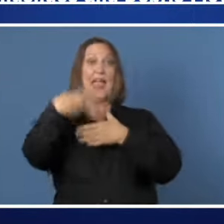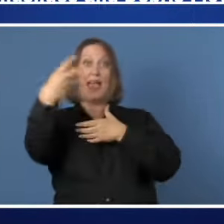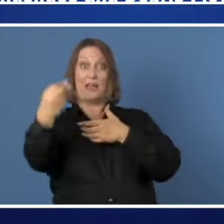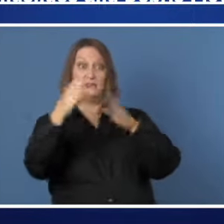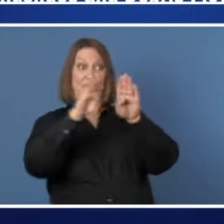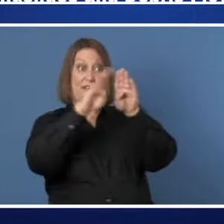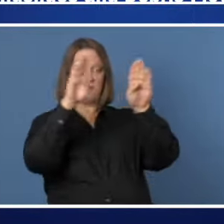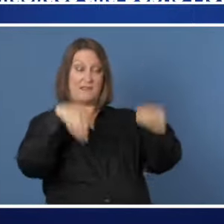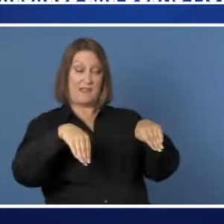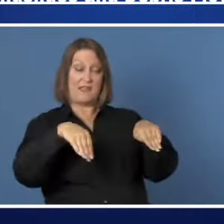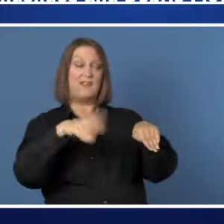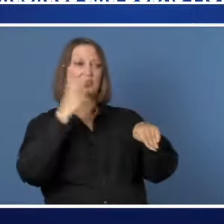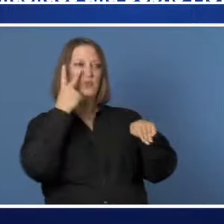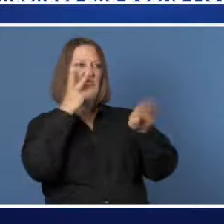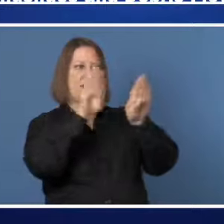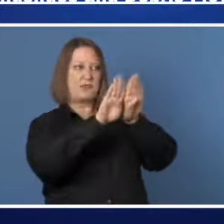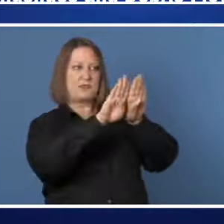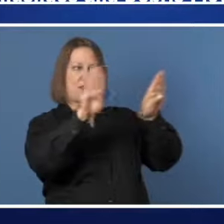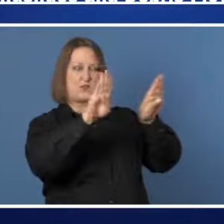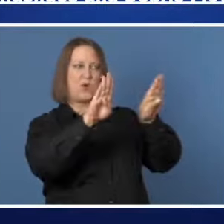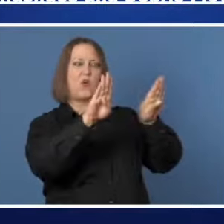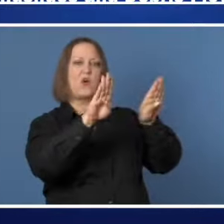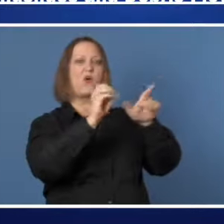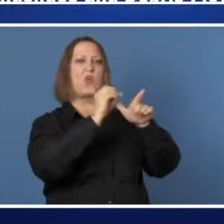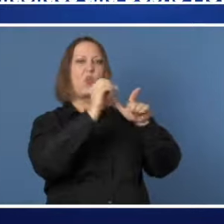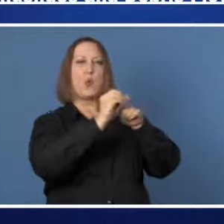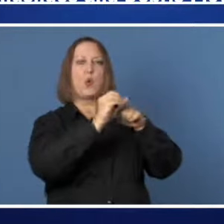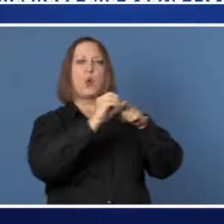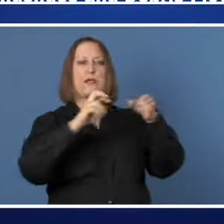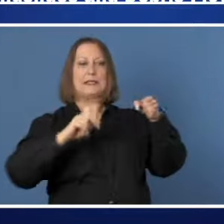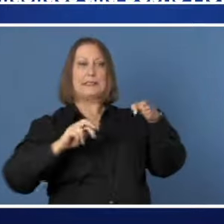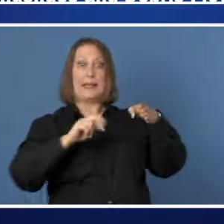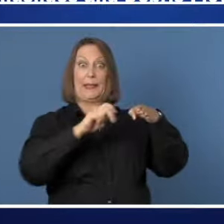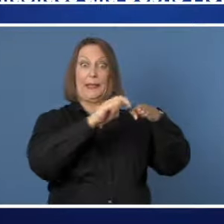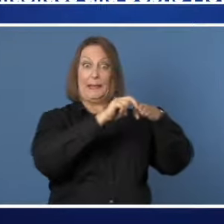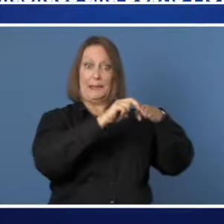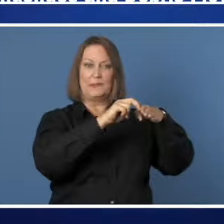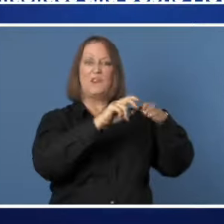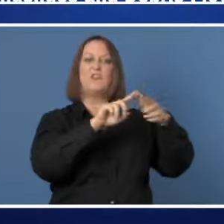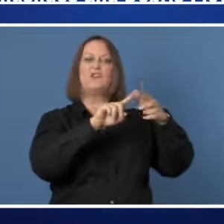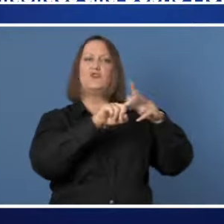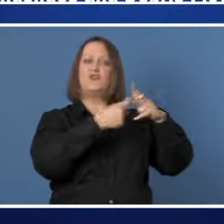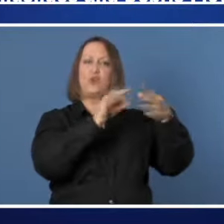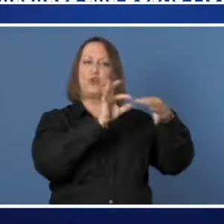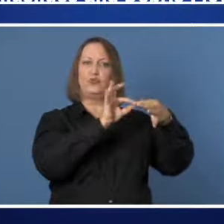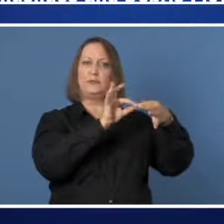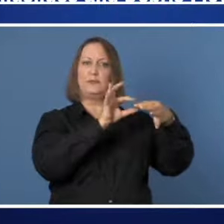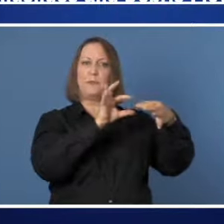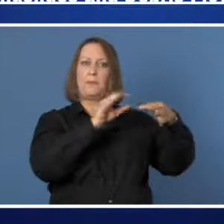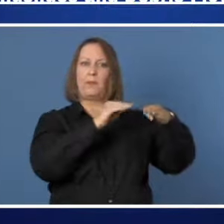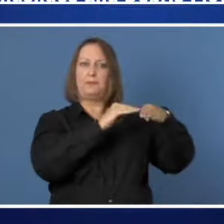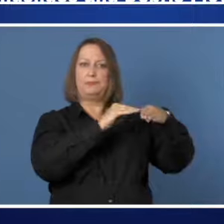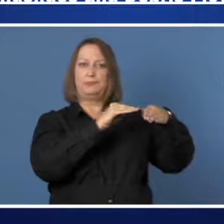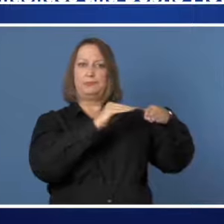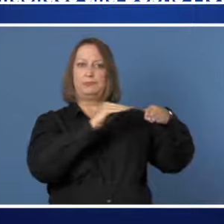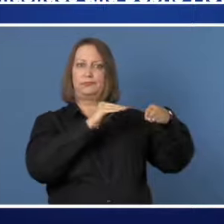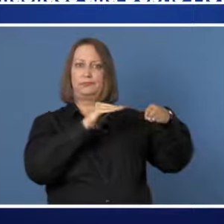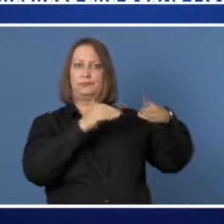Outside walls, walks, or stairs begin pulling away from the building.